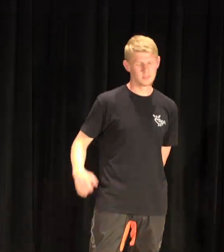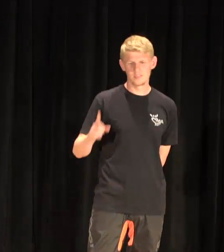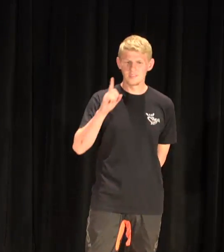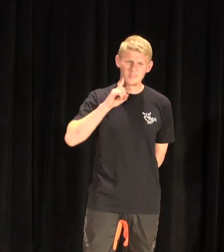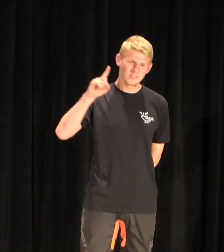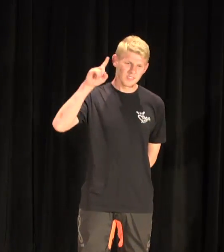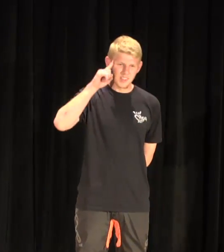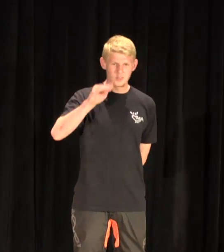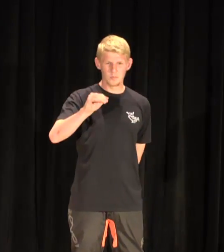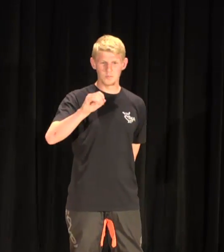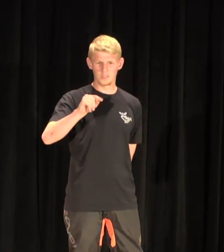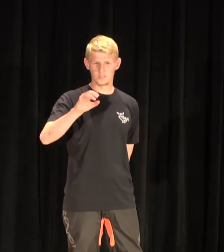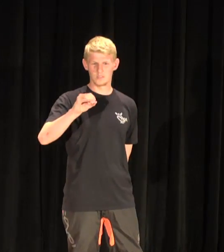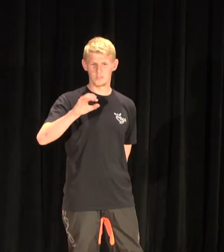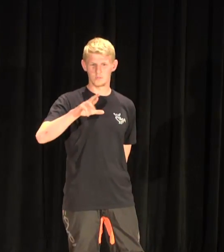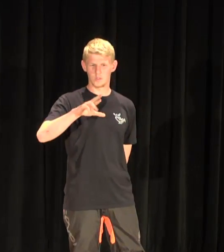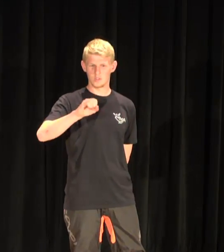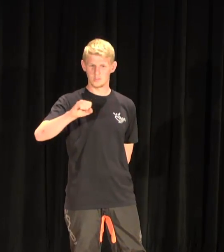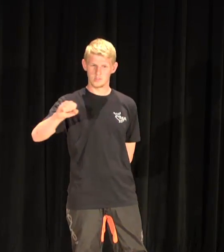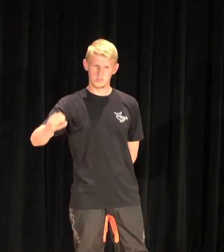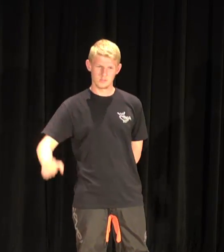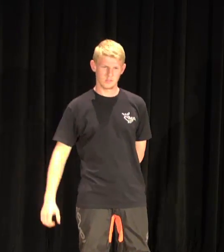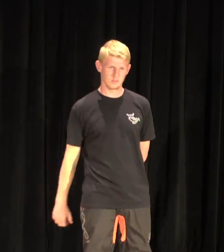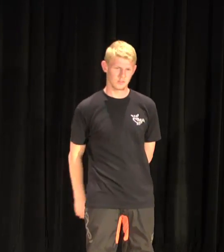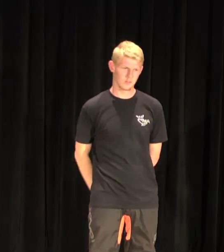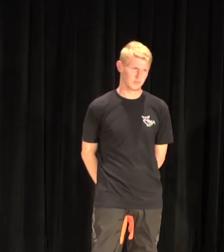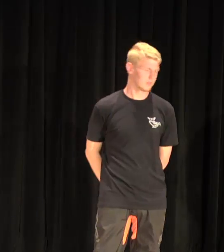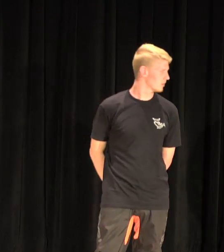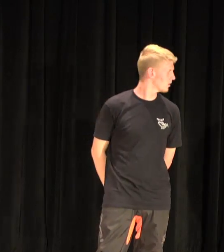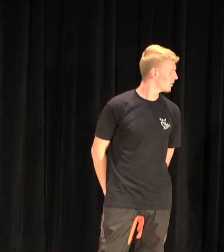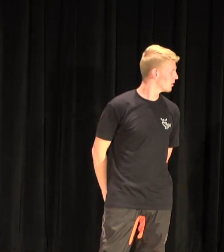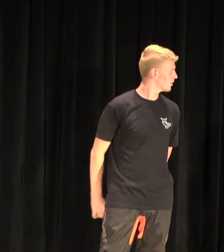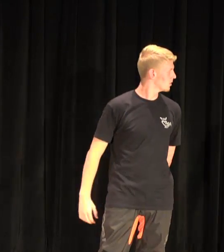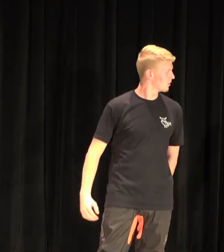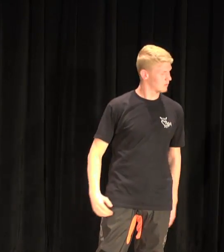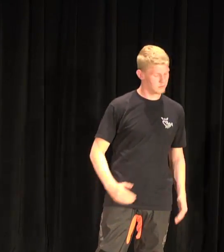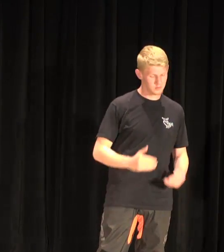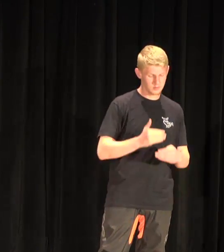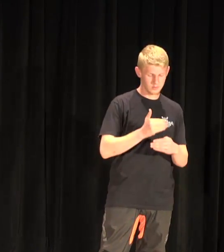Our topic is? Deaf motocross. Go ahead.